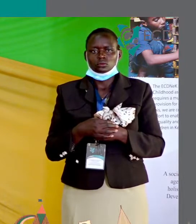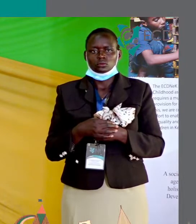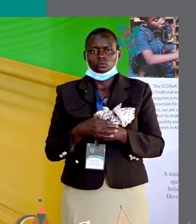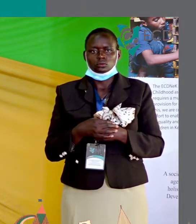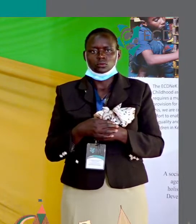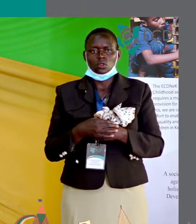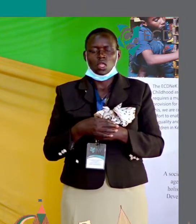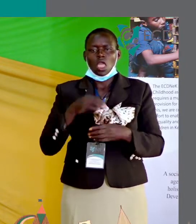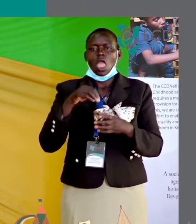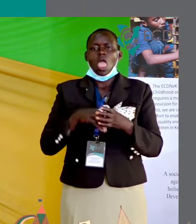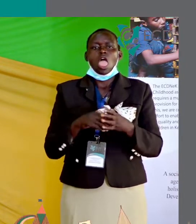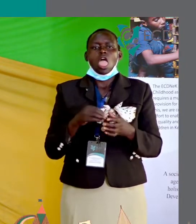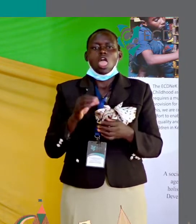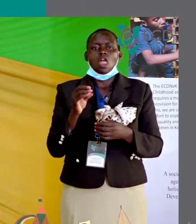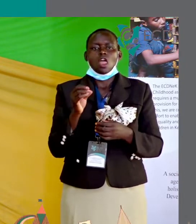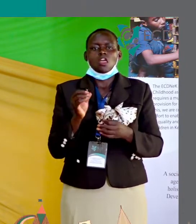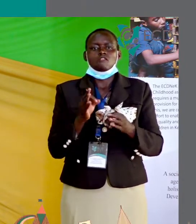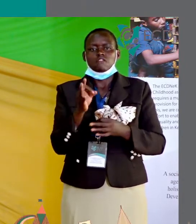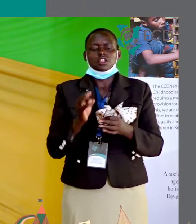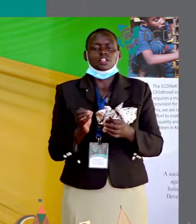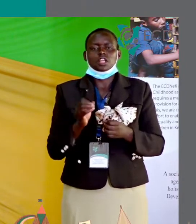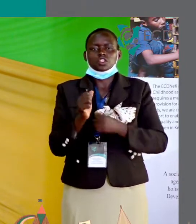In financial year